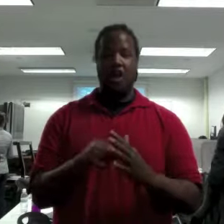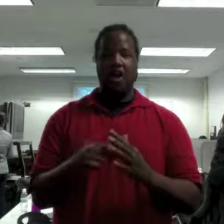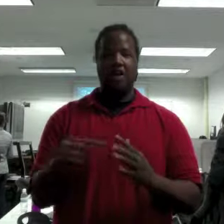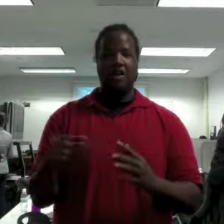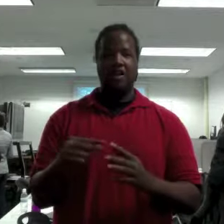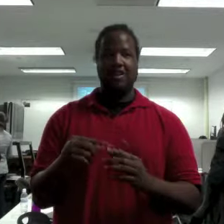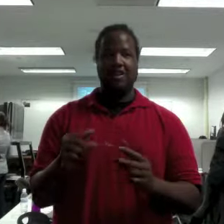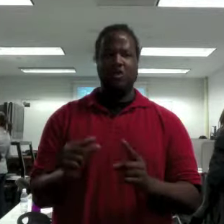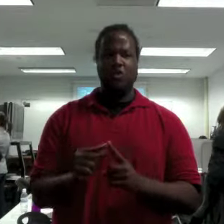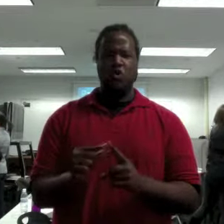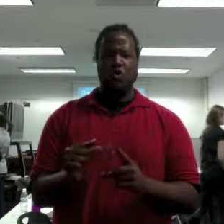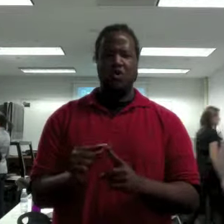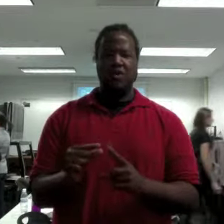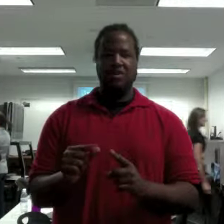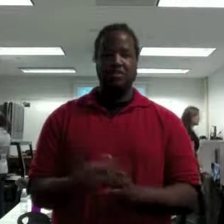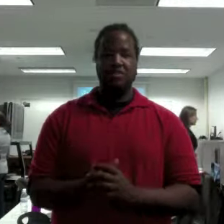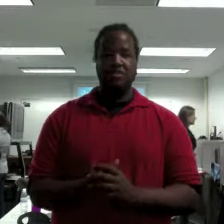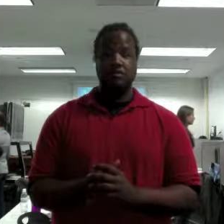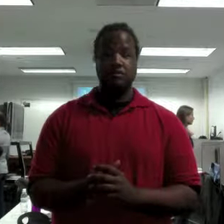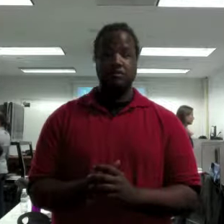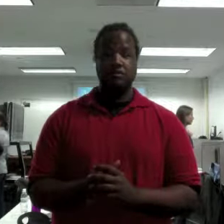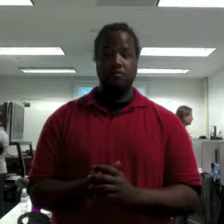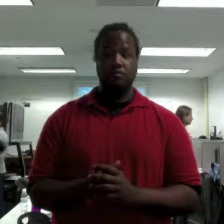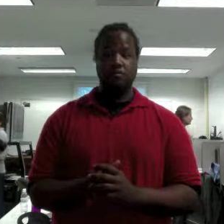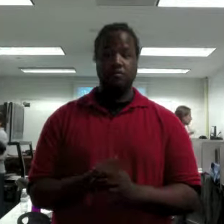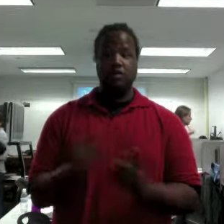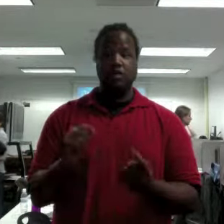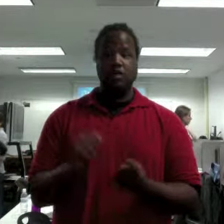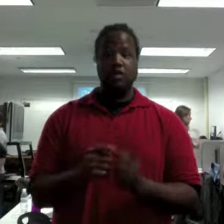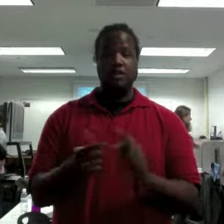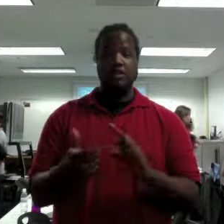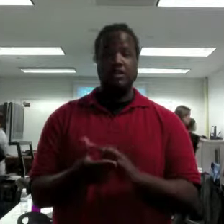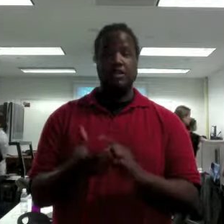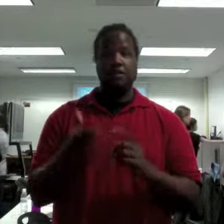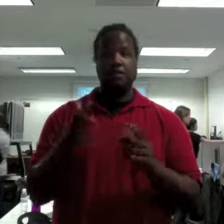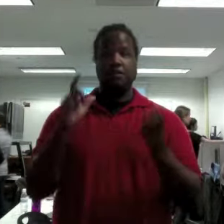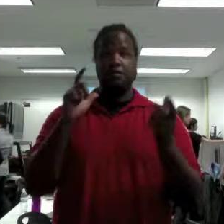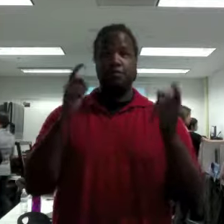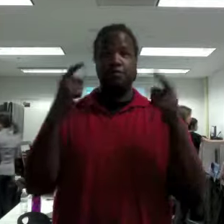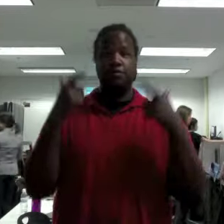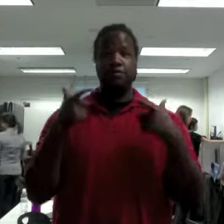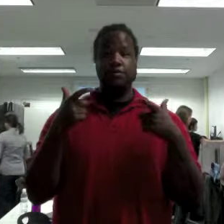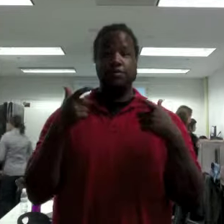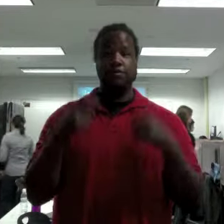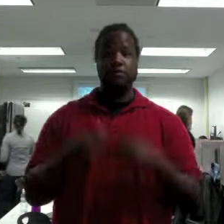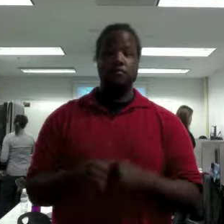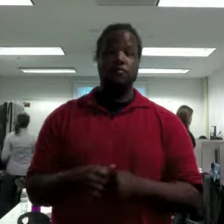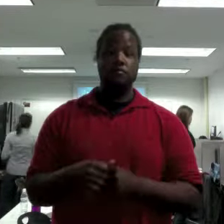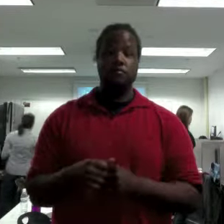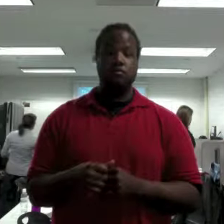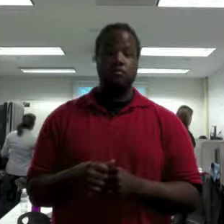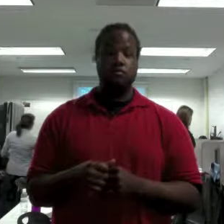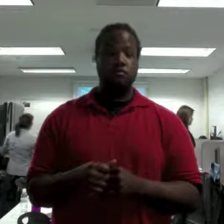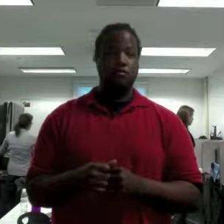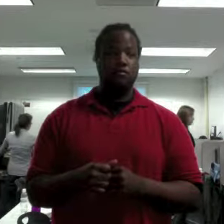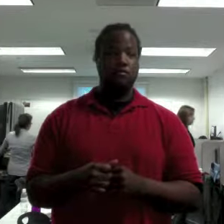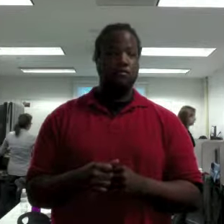details. So, besides your transliteration hat, put on getting as much of the details as you